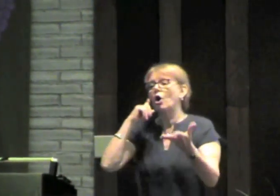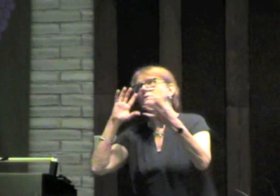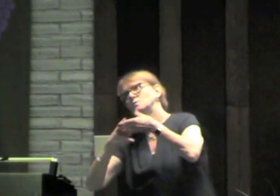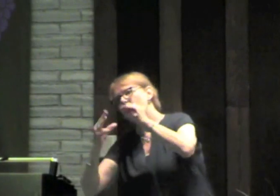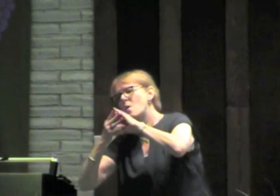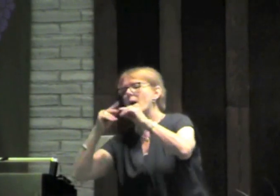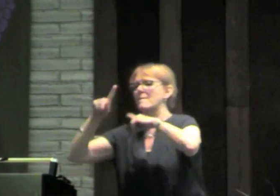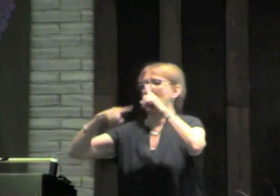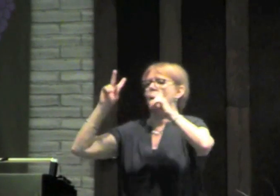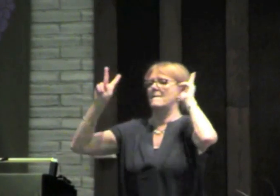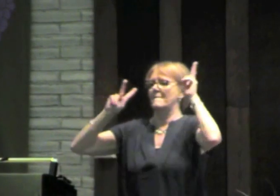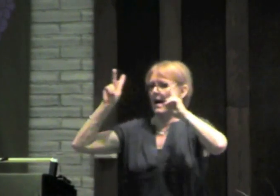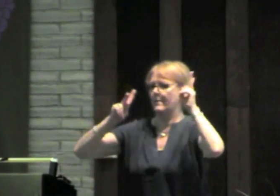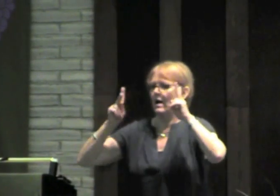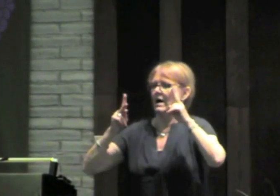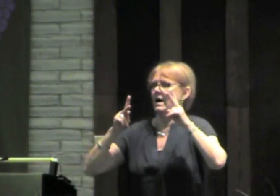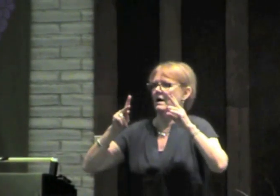I'm sure you guys have seen the movies or heard stories about